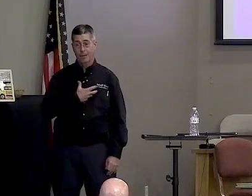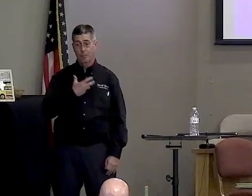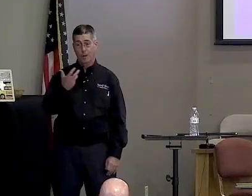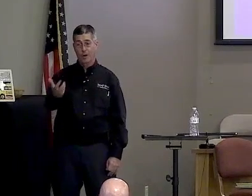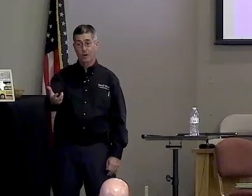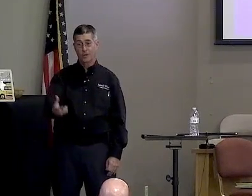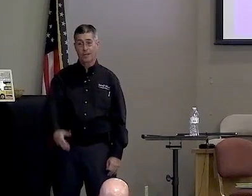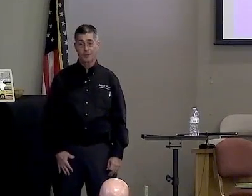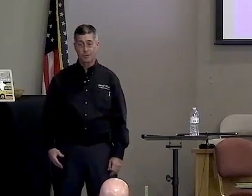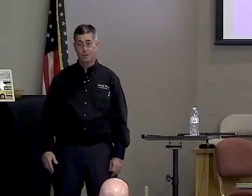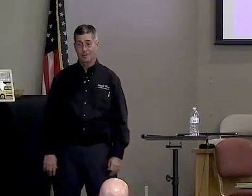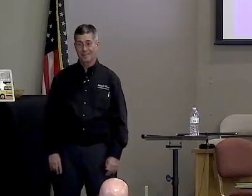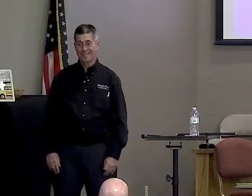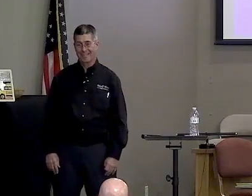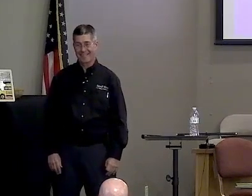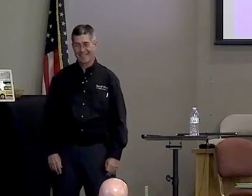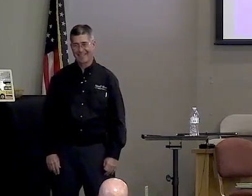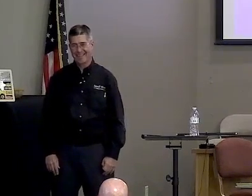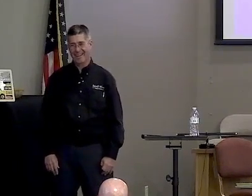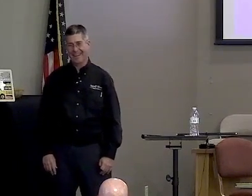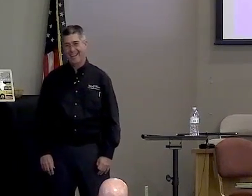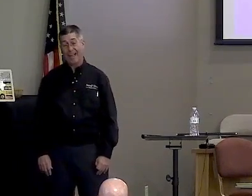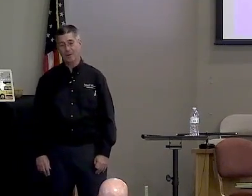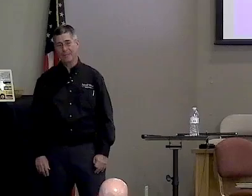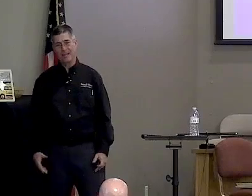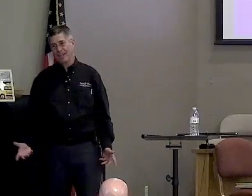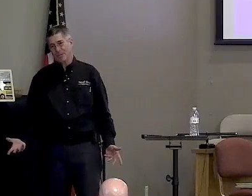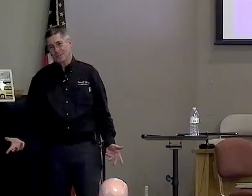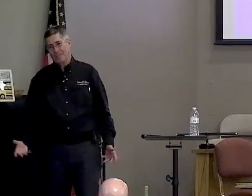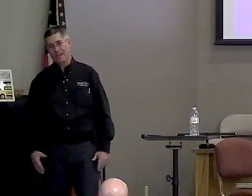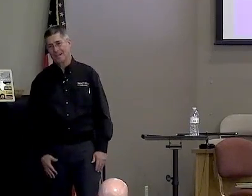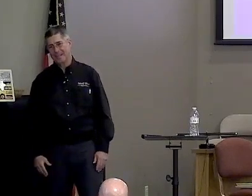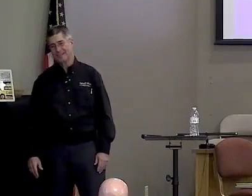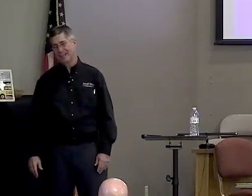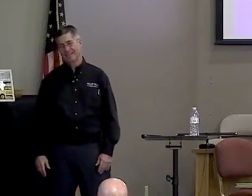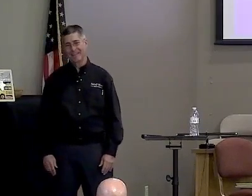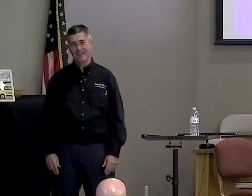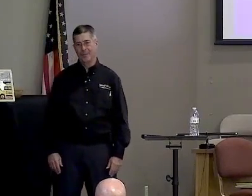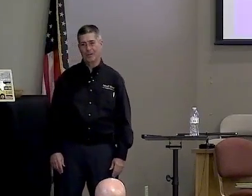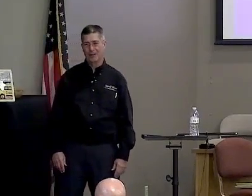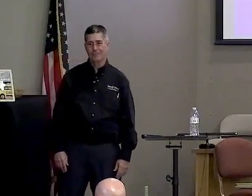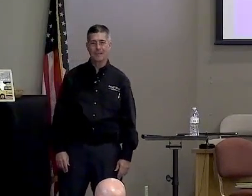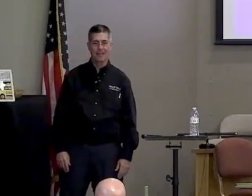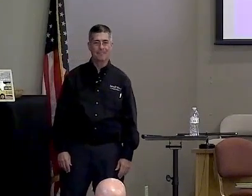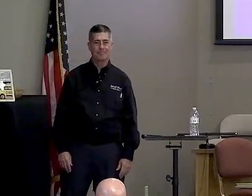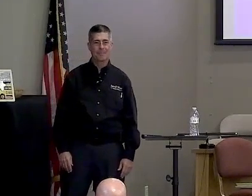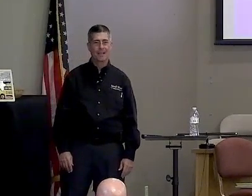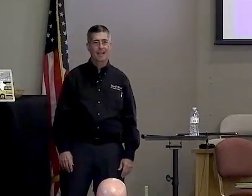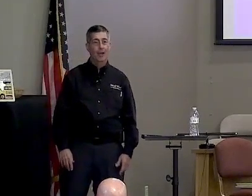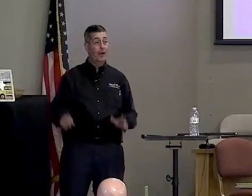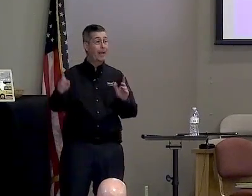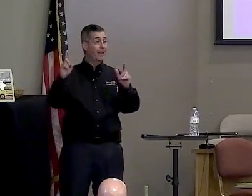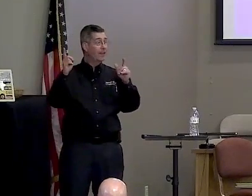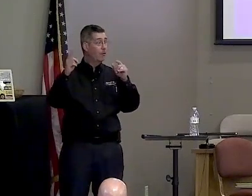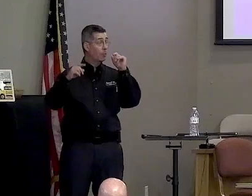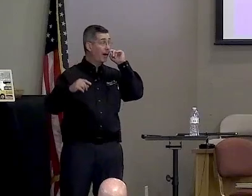My heart goes out to you. Okay. I don't have any answers. I apologize. Can't, can't help you there. Okay, let's have a word of prayer.